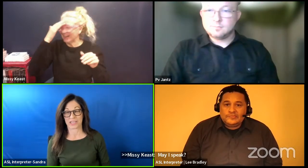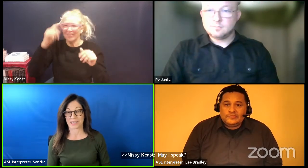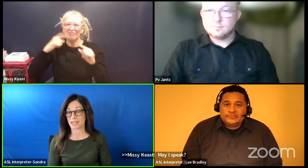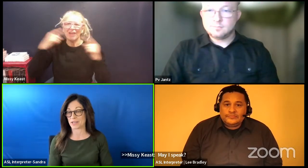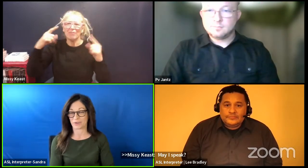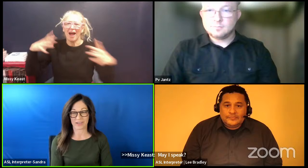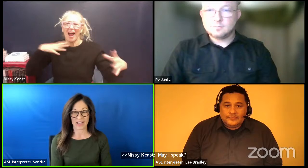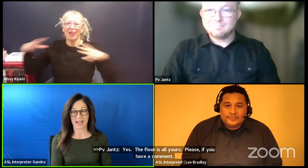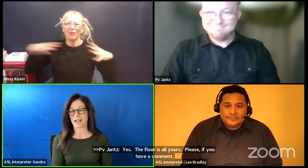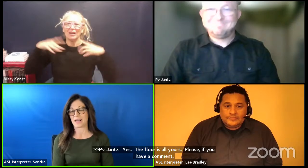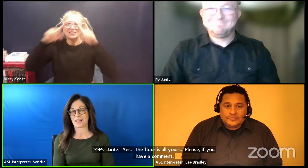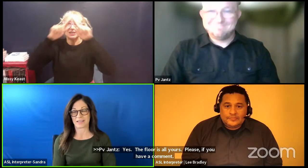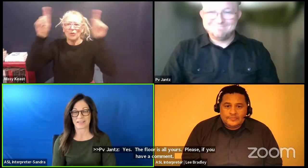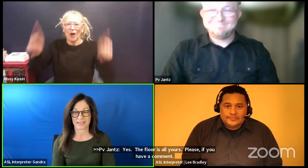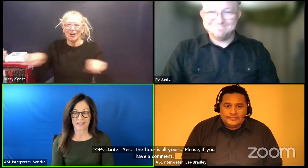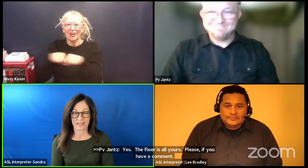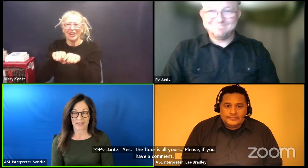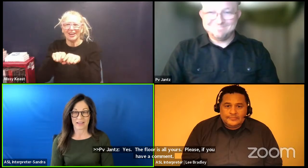Commissioner Keys, thank you.